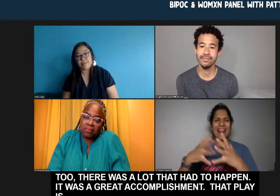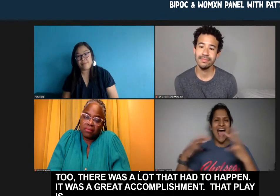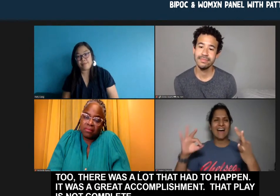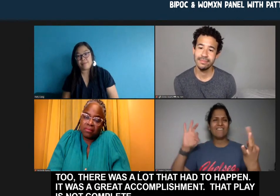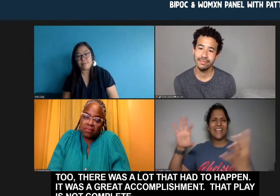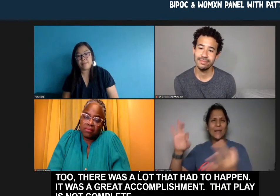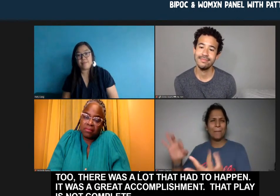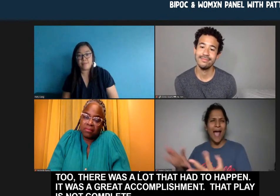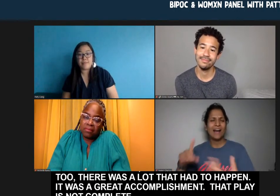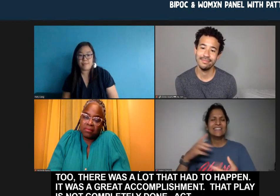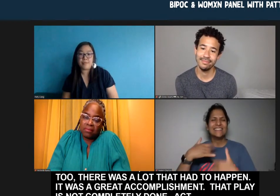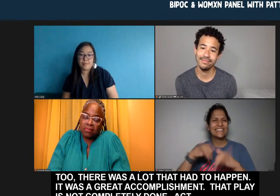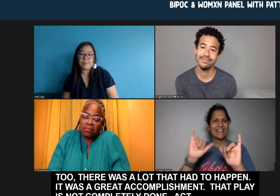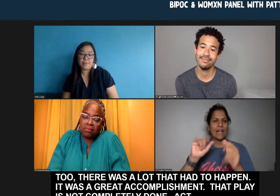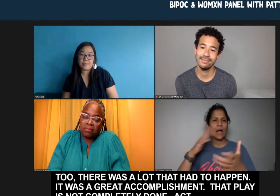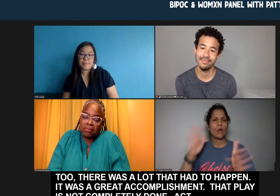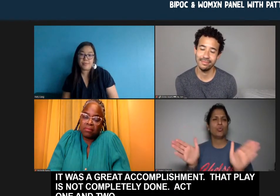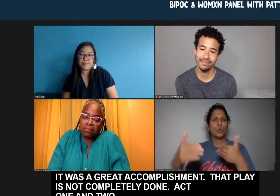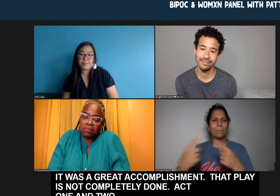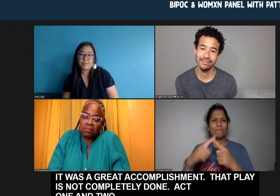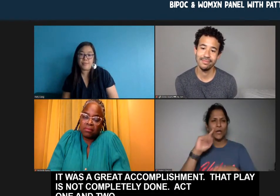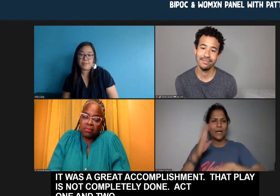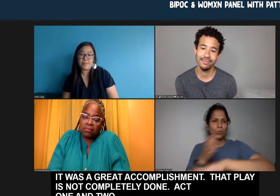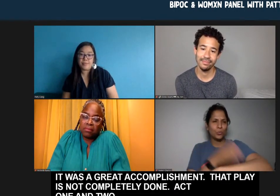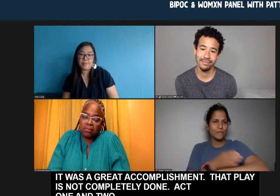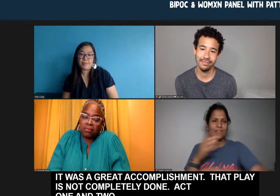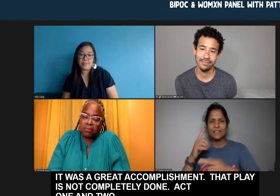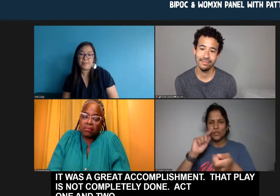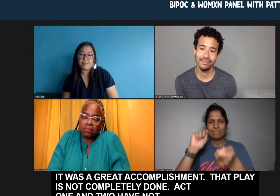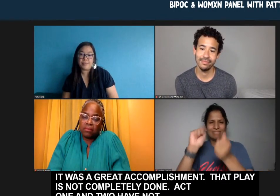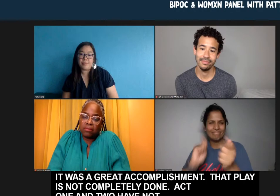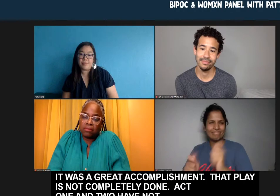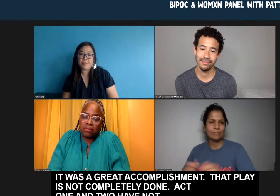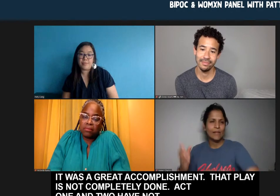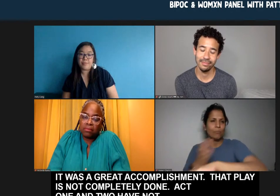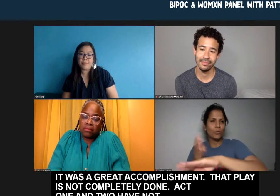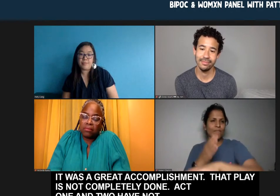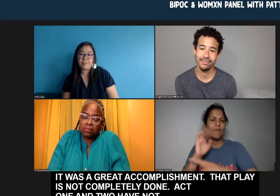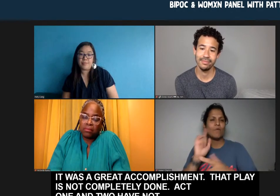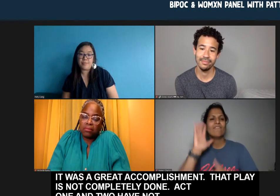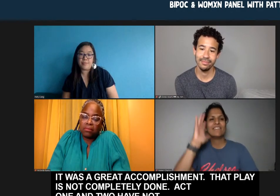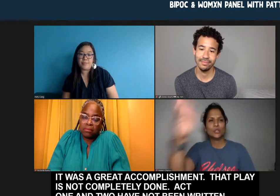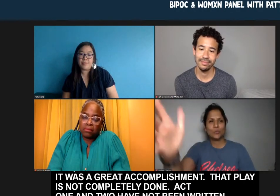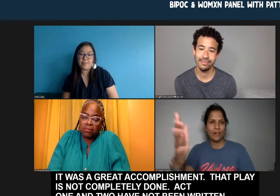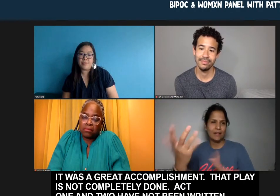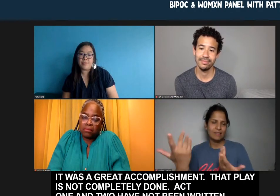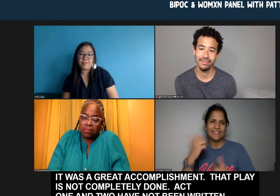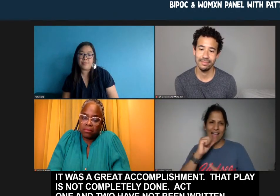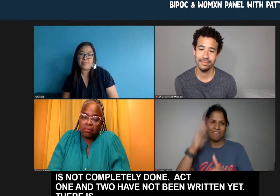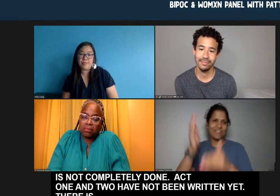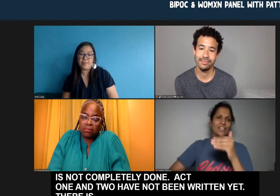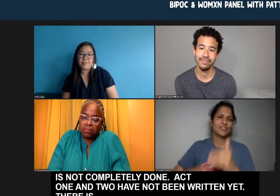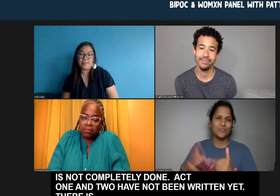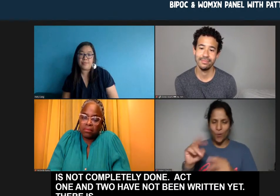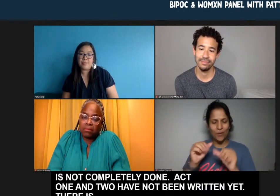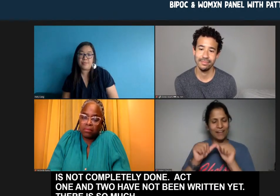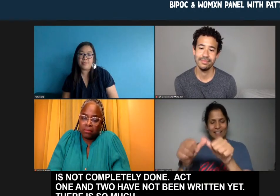but there's still so much feedback. And there's so much room for improvement always. I mean, it's never done. So we're